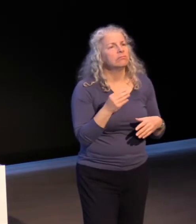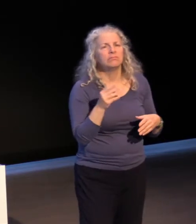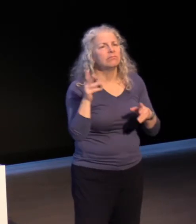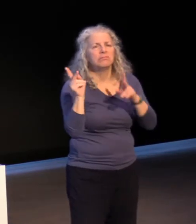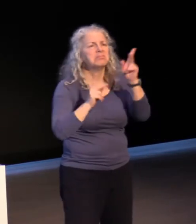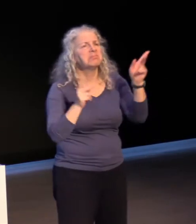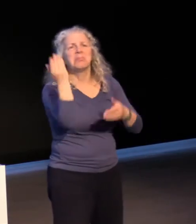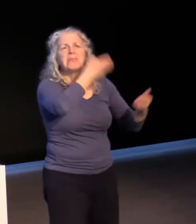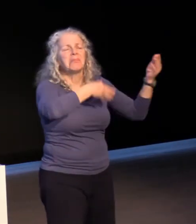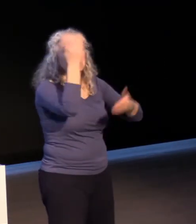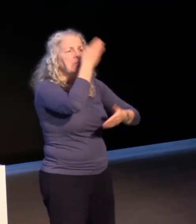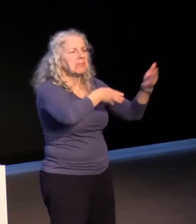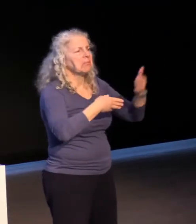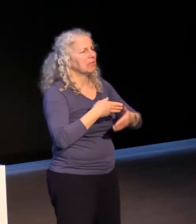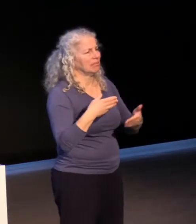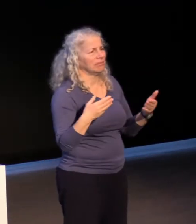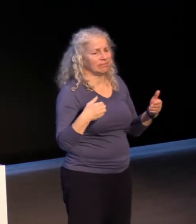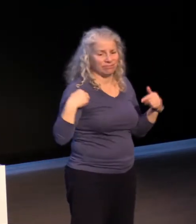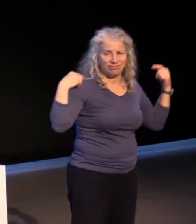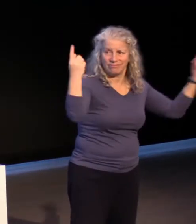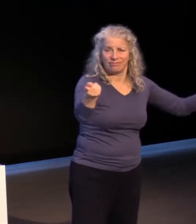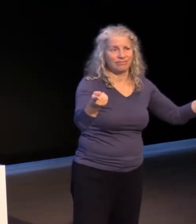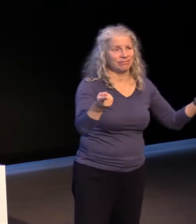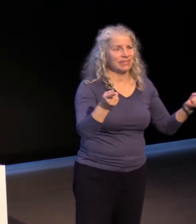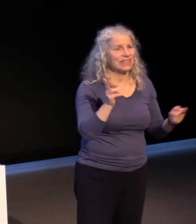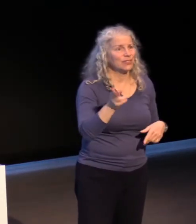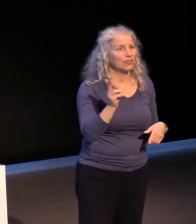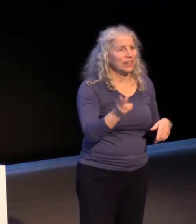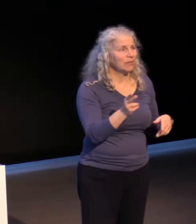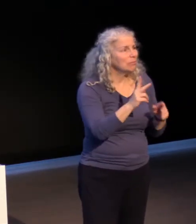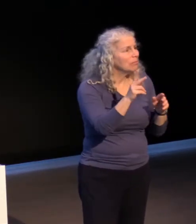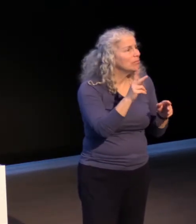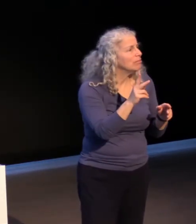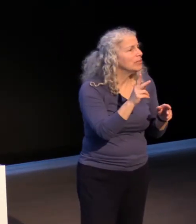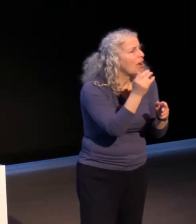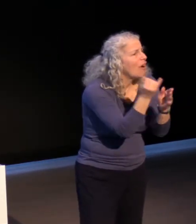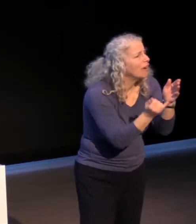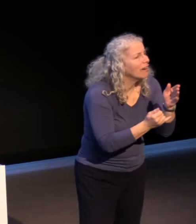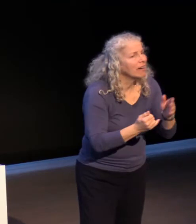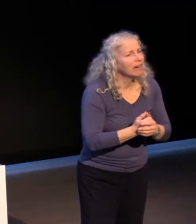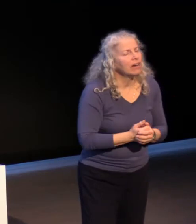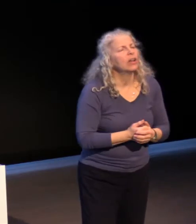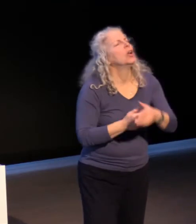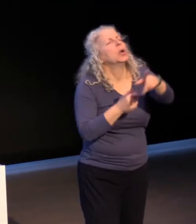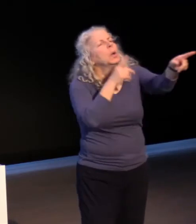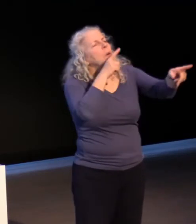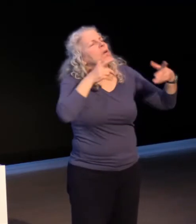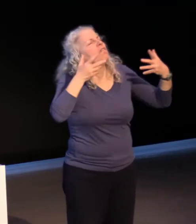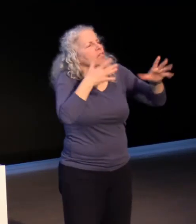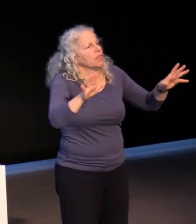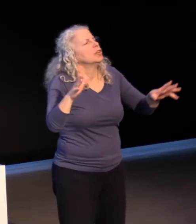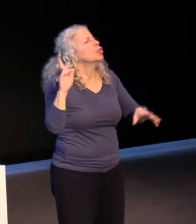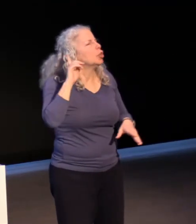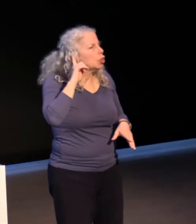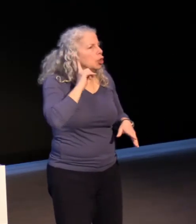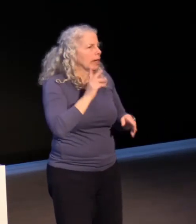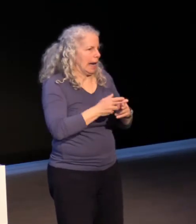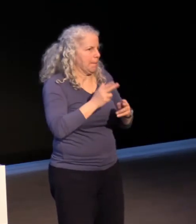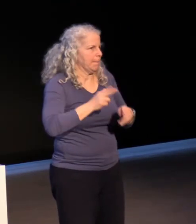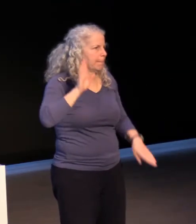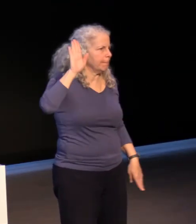under-recognized artists in our country's history. By a raise of hand, who has heard of Phyllis